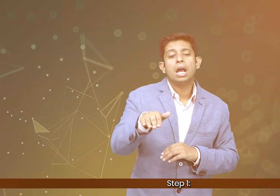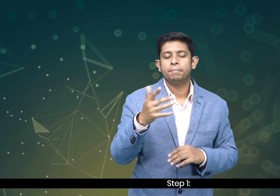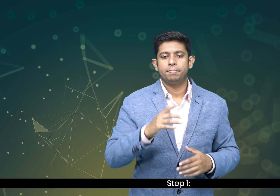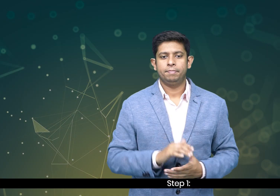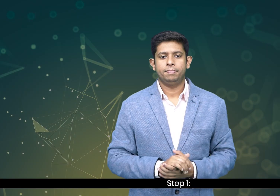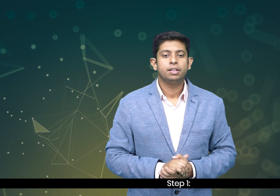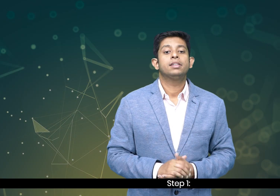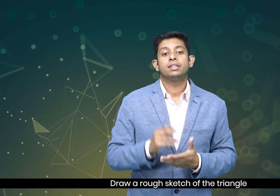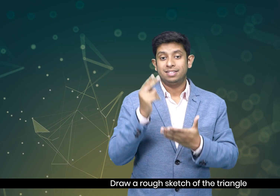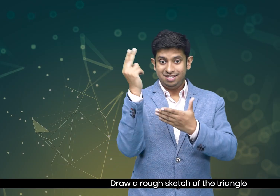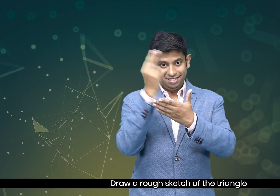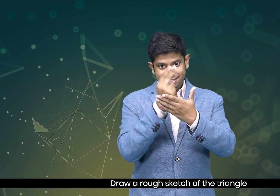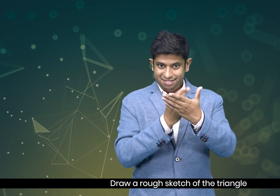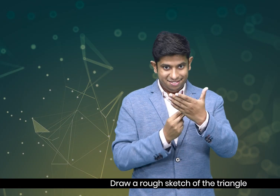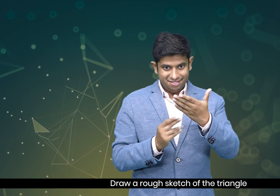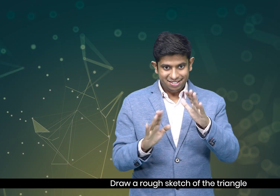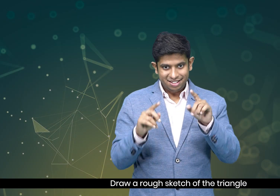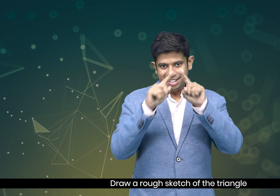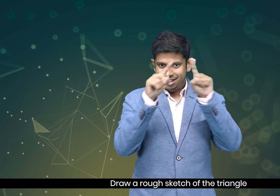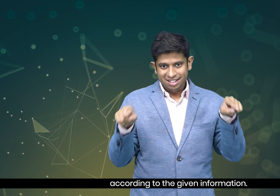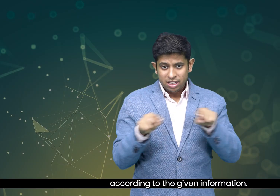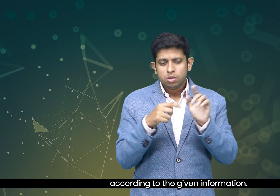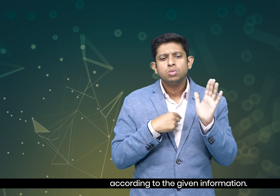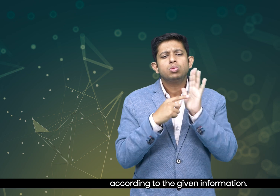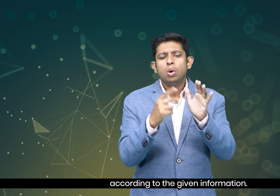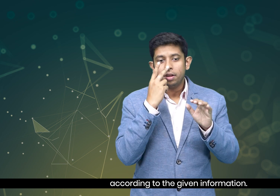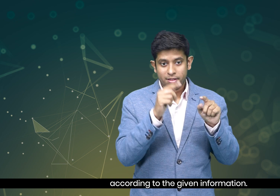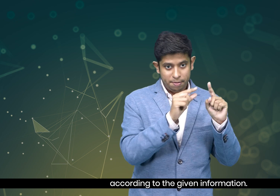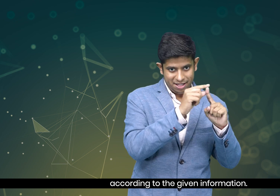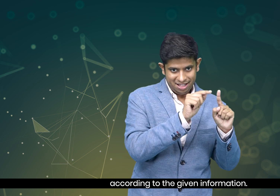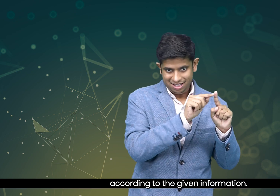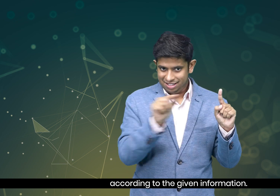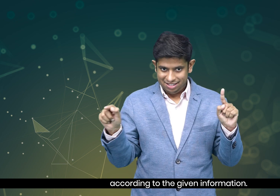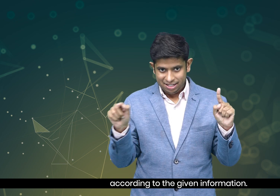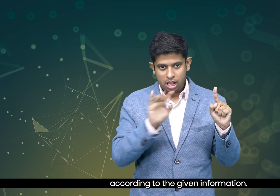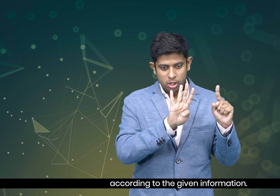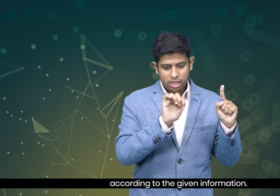Step 1. Draw a rough sketch of the triangle according to the given information.